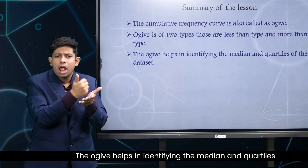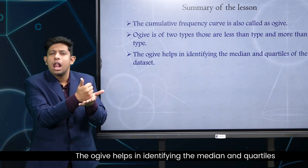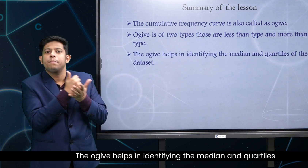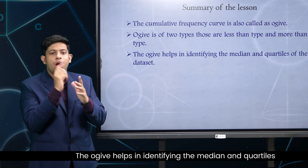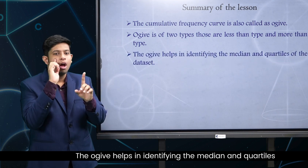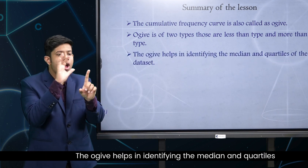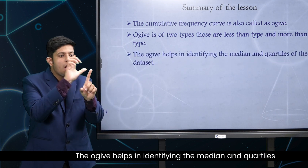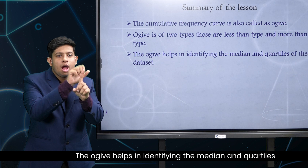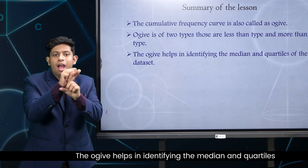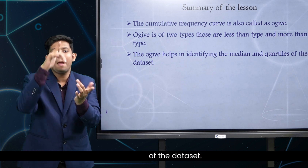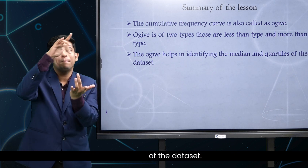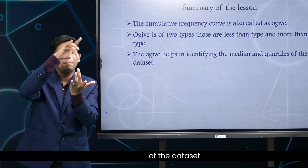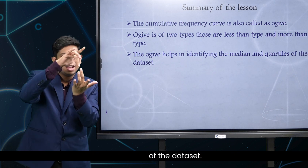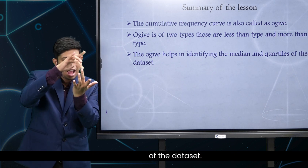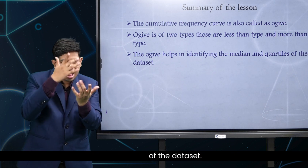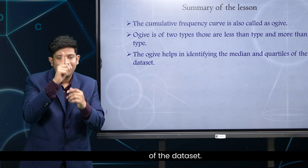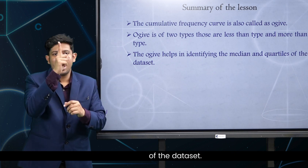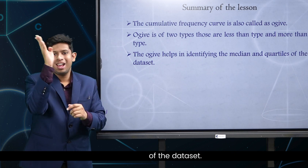the median and quartiles of the data set.